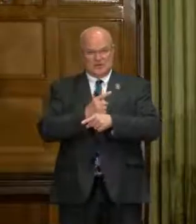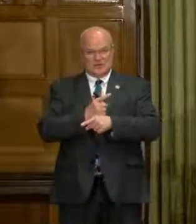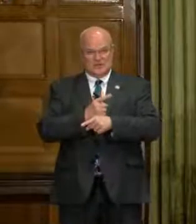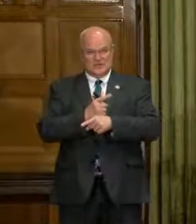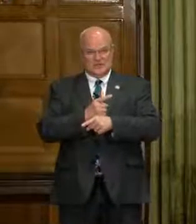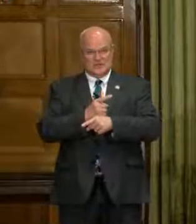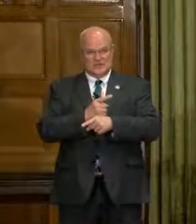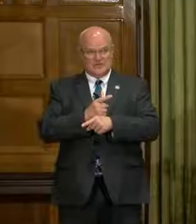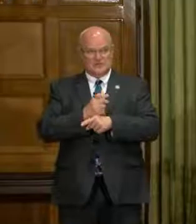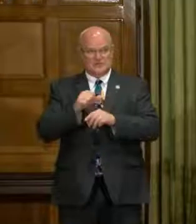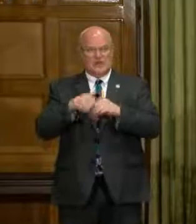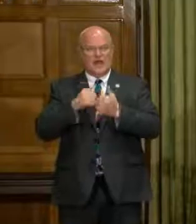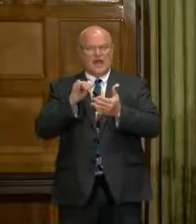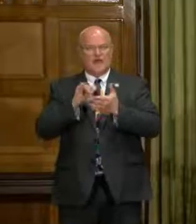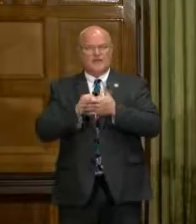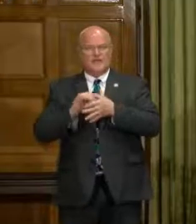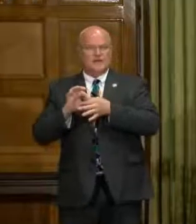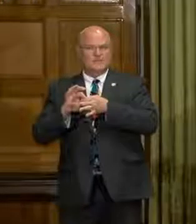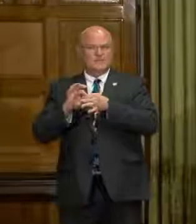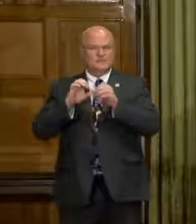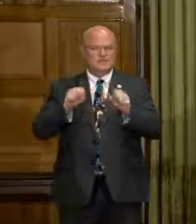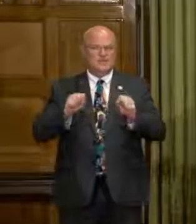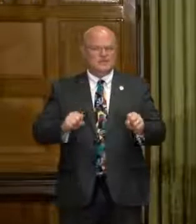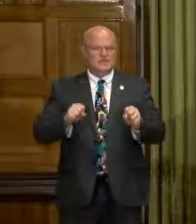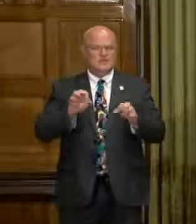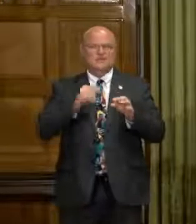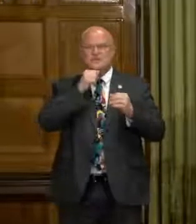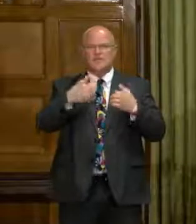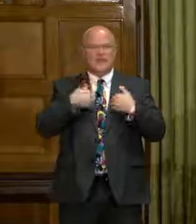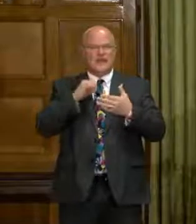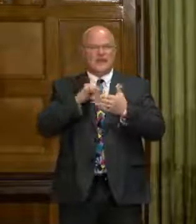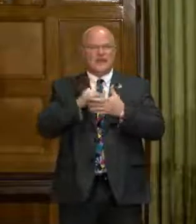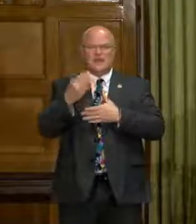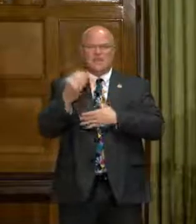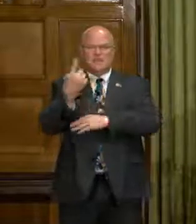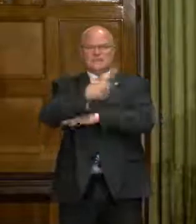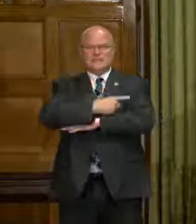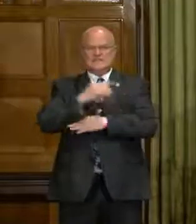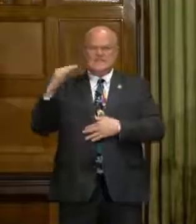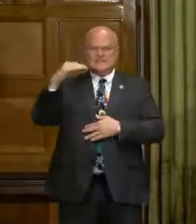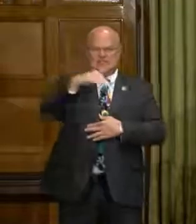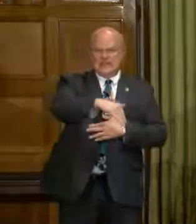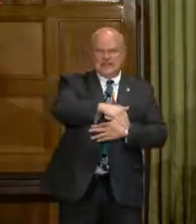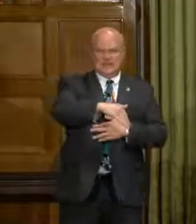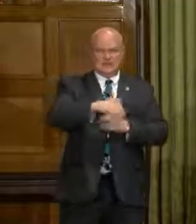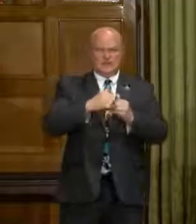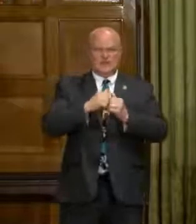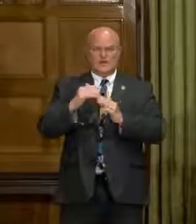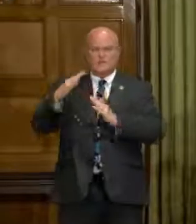believe. So how would that be possible if we don't have that 14-day decline,